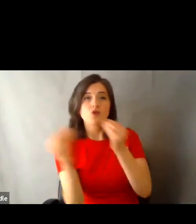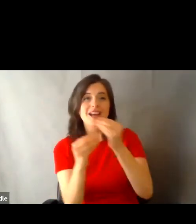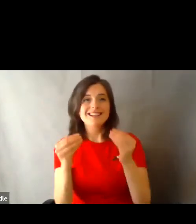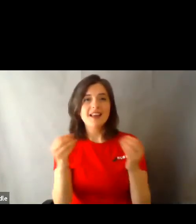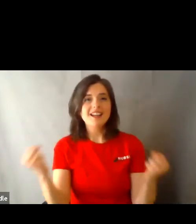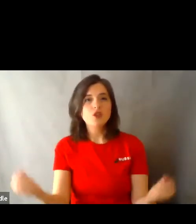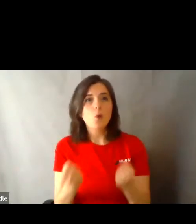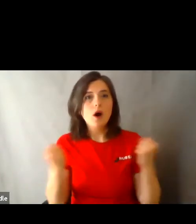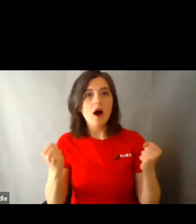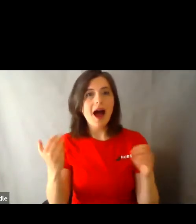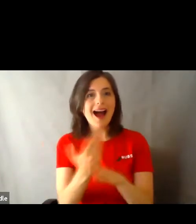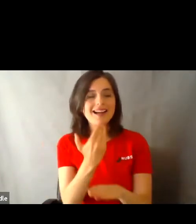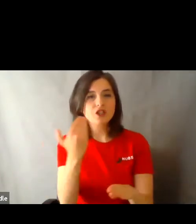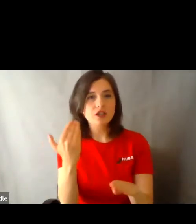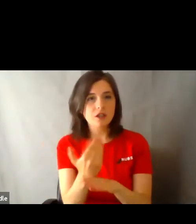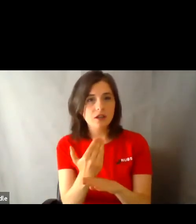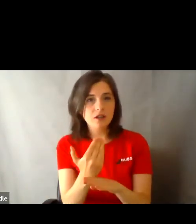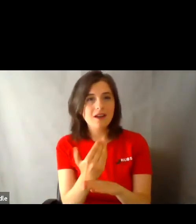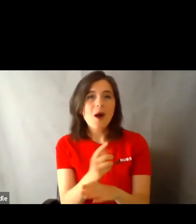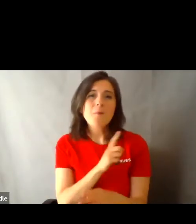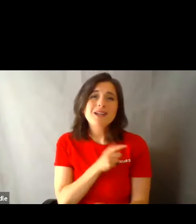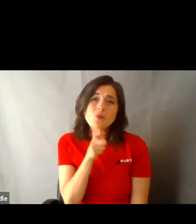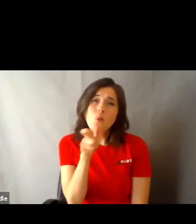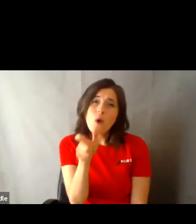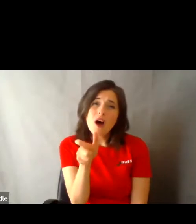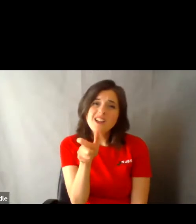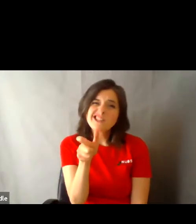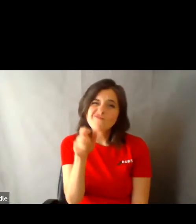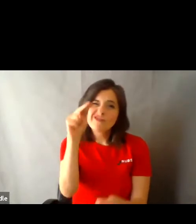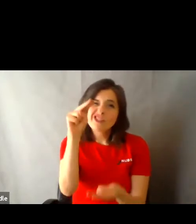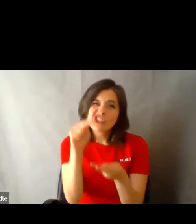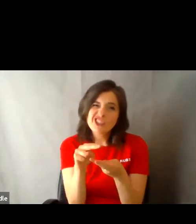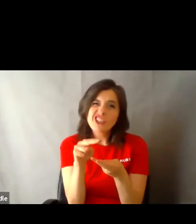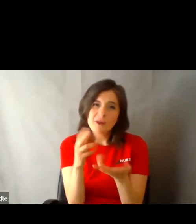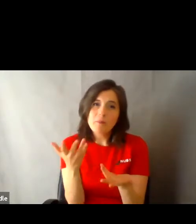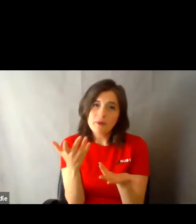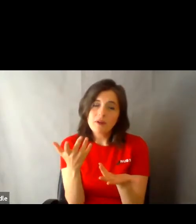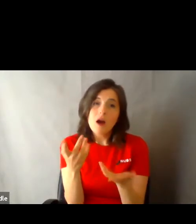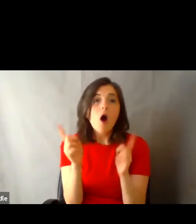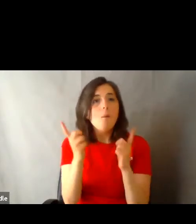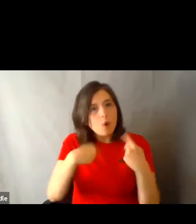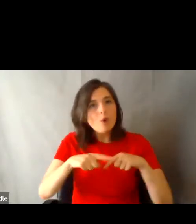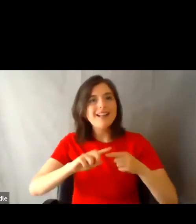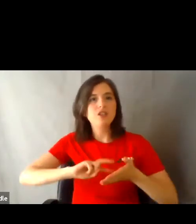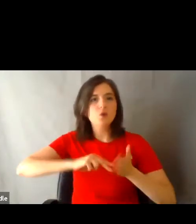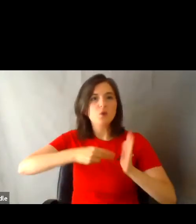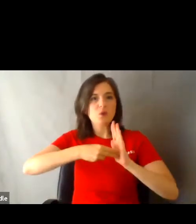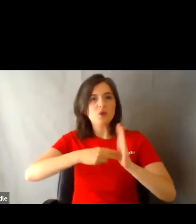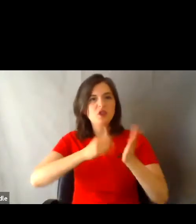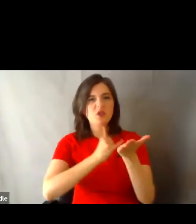cheap. Unless we organise to get rid of this hated, miserable